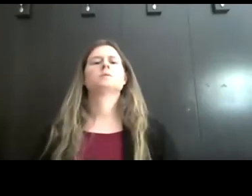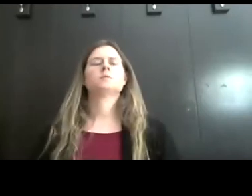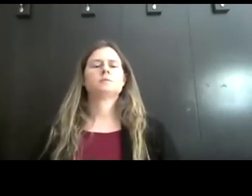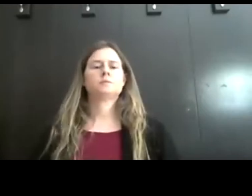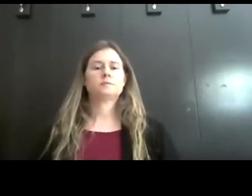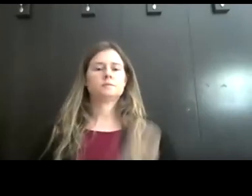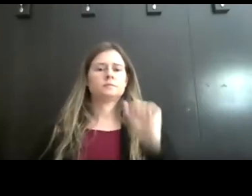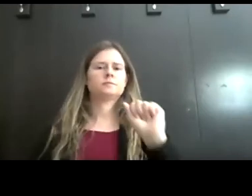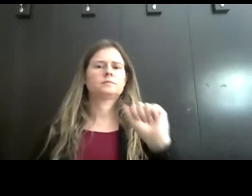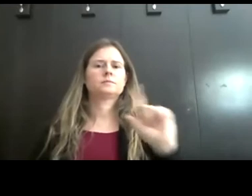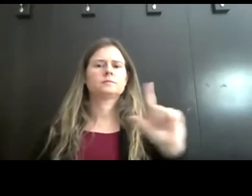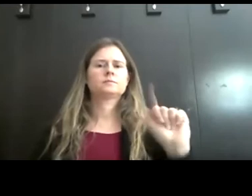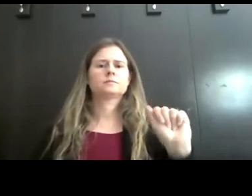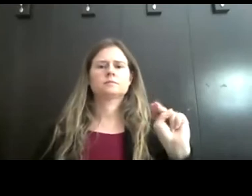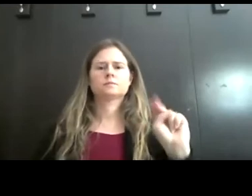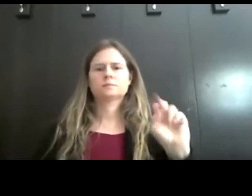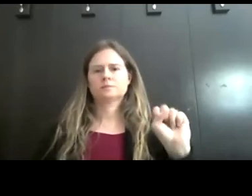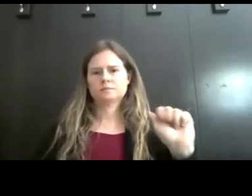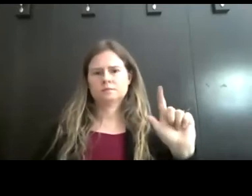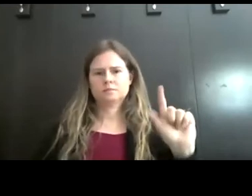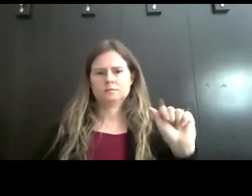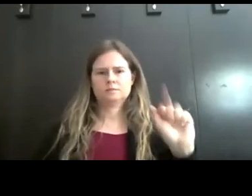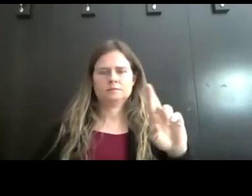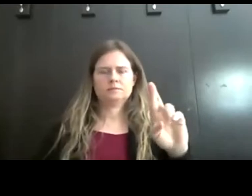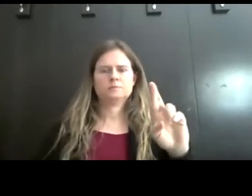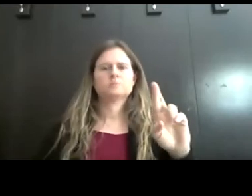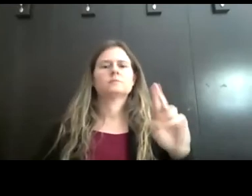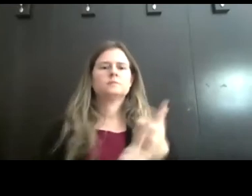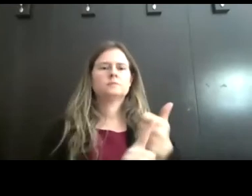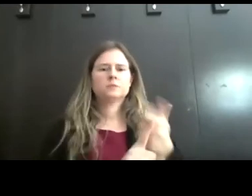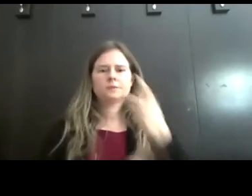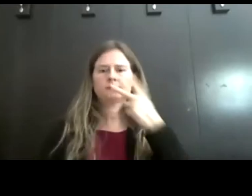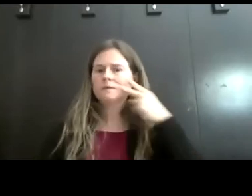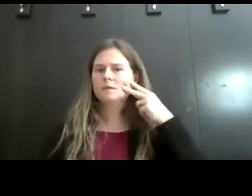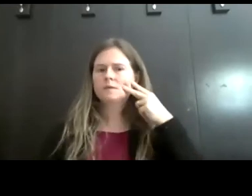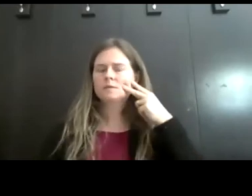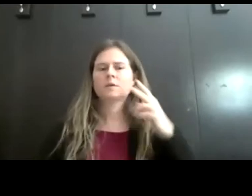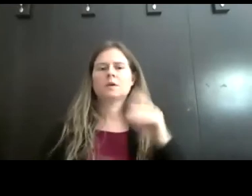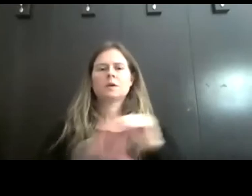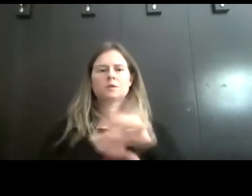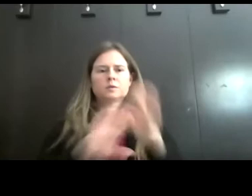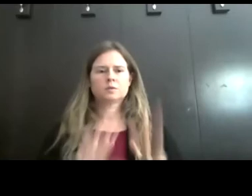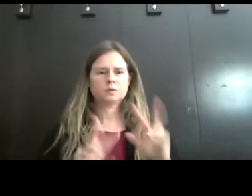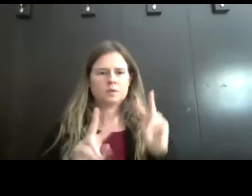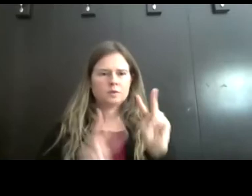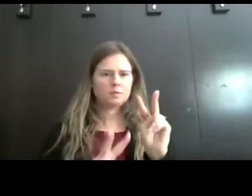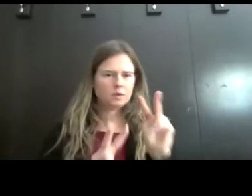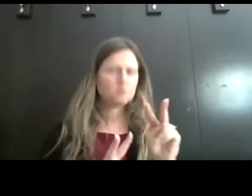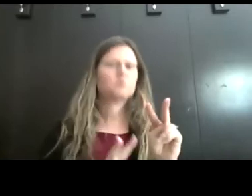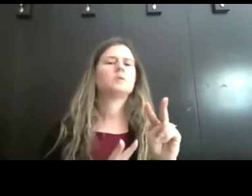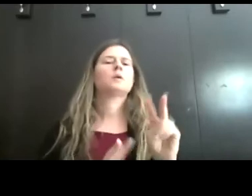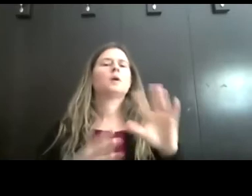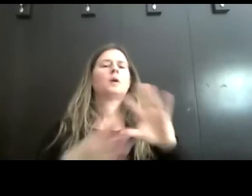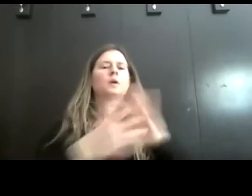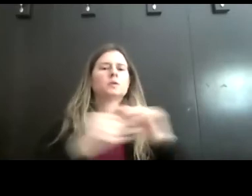Alan Salazar, a Native American consultant, monitor, traditional storyteller,